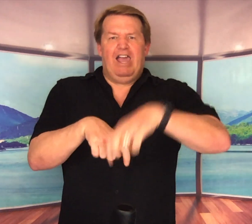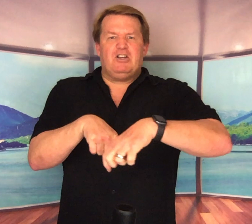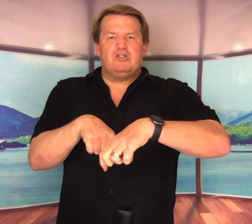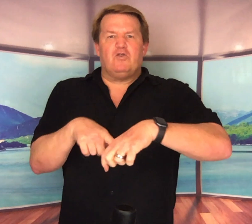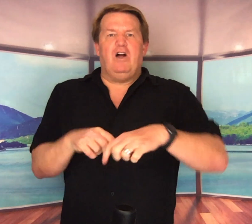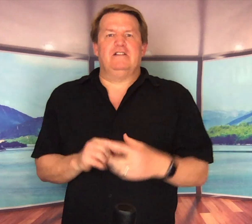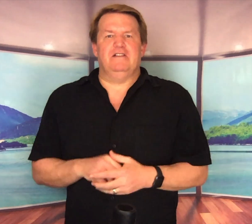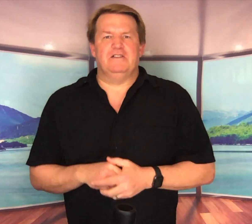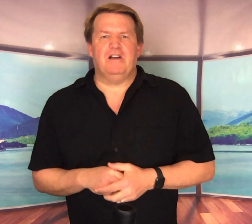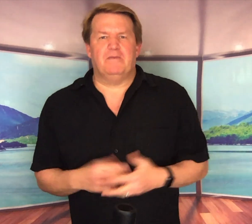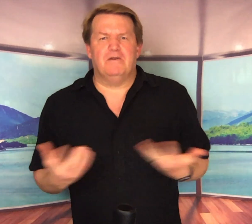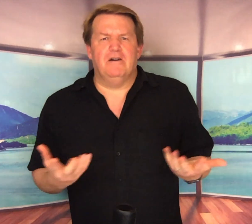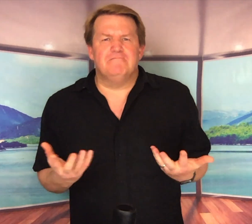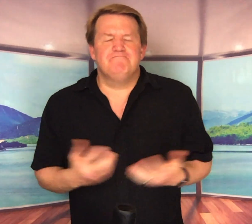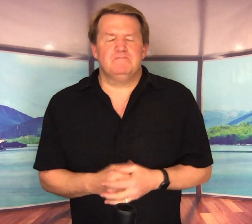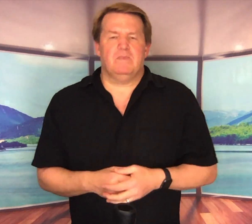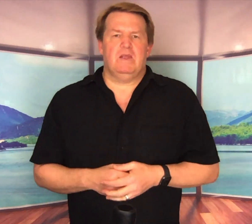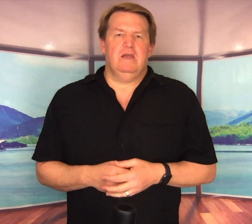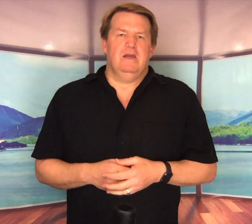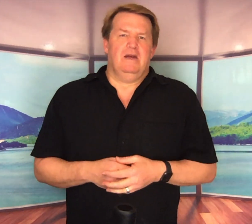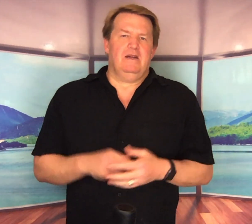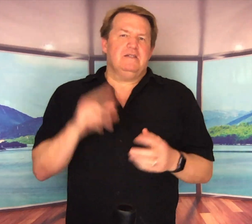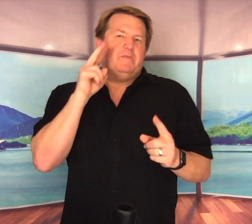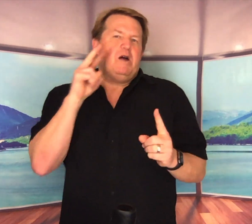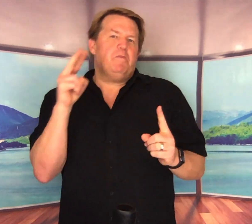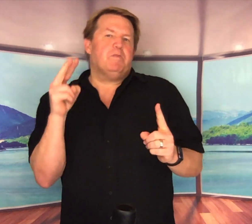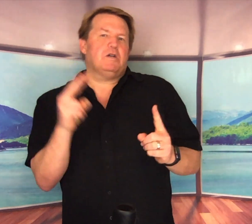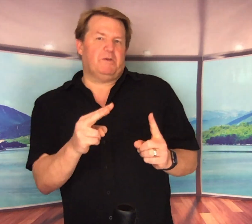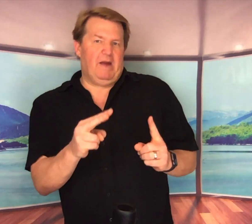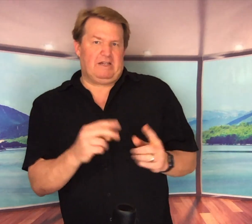anchored cross on the top row? It's about perspective.